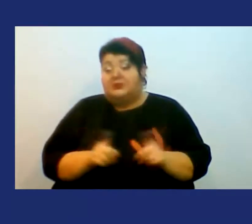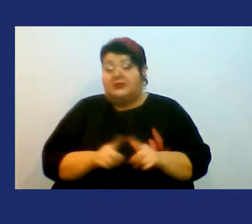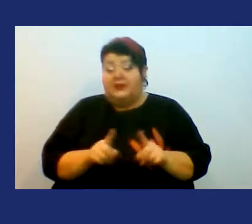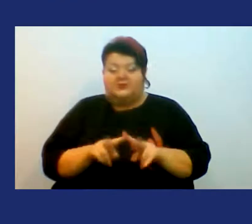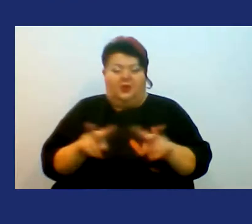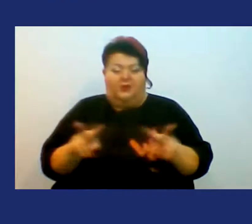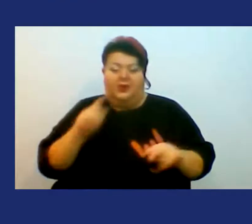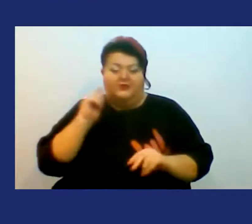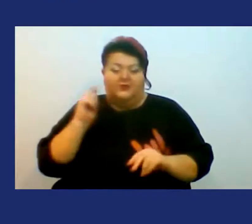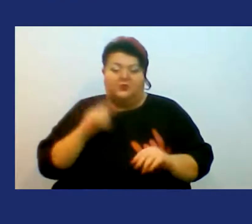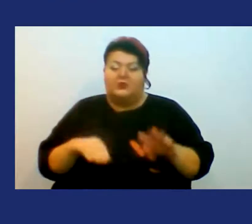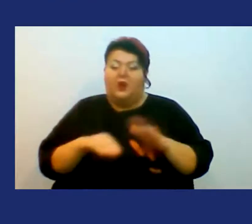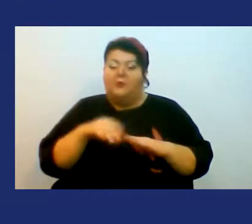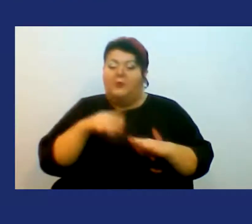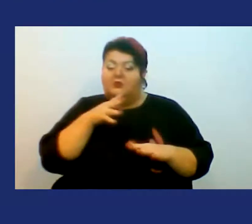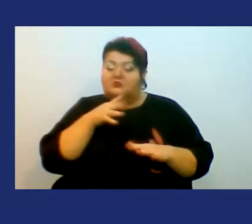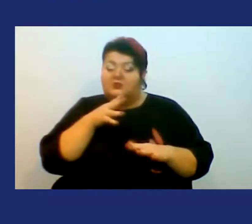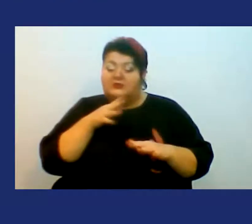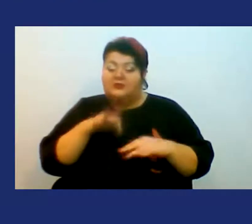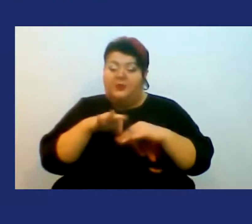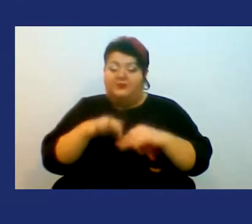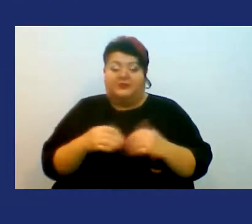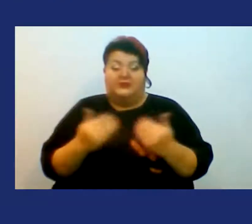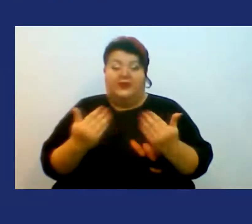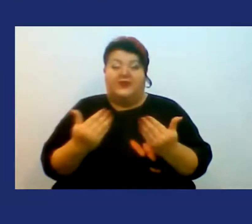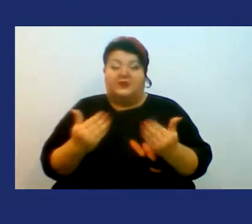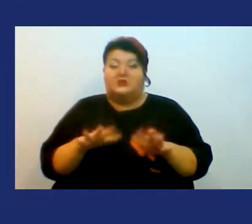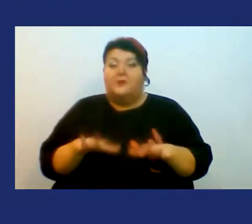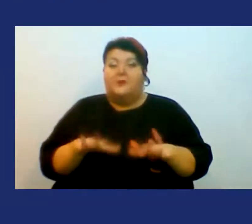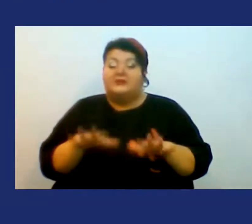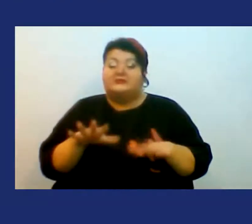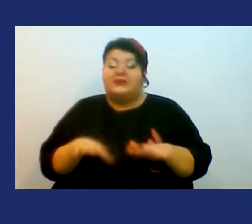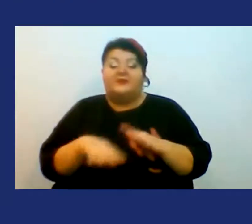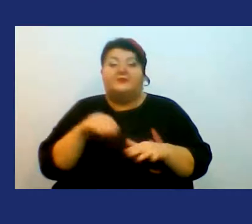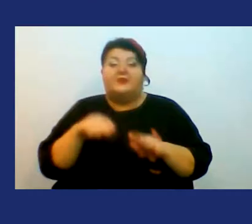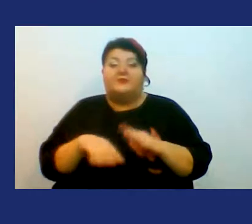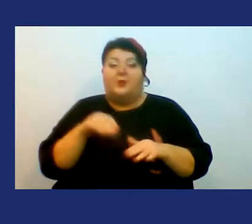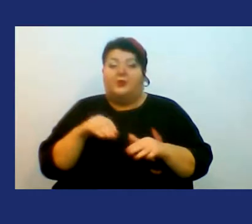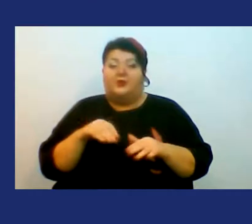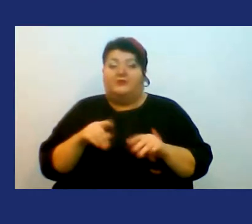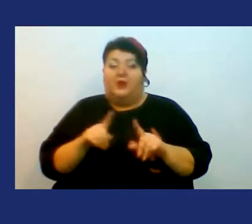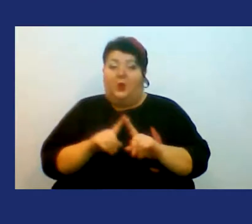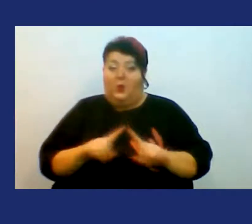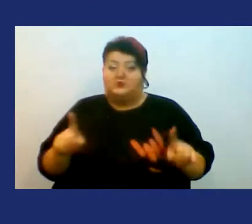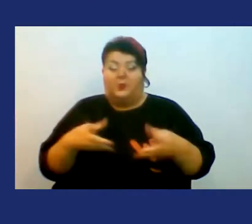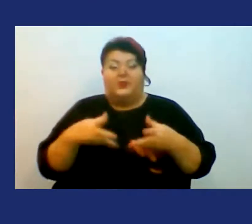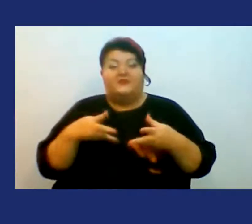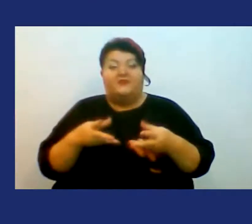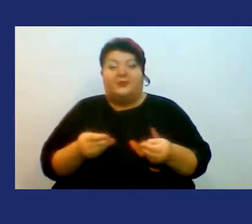including rural and urban areas. In fact, Wisconsin is the third worst in the United States,